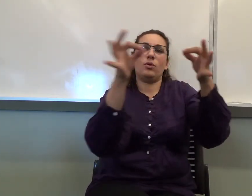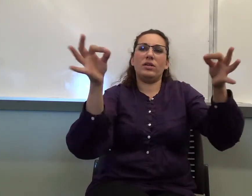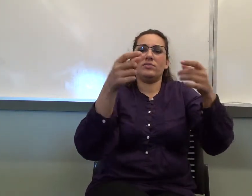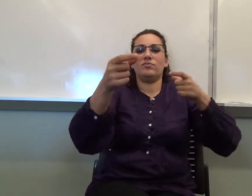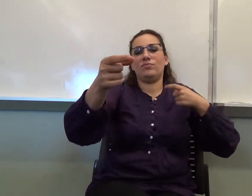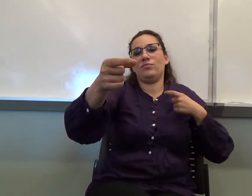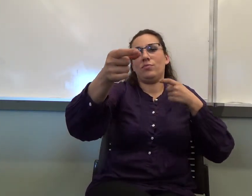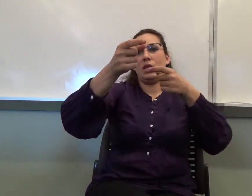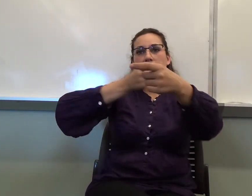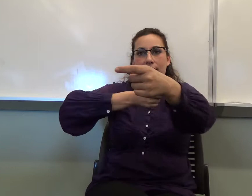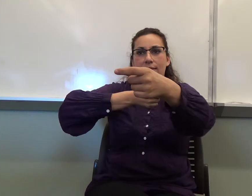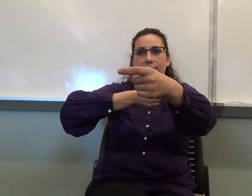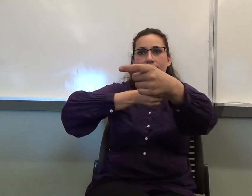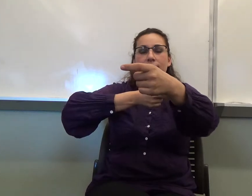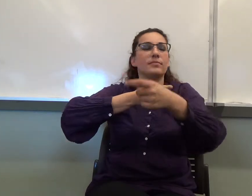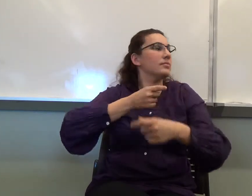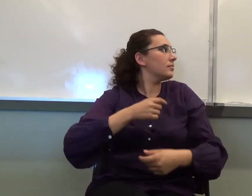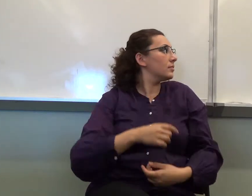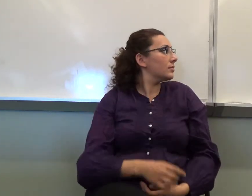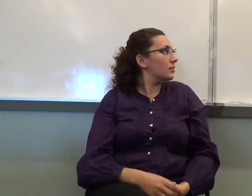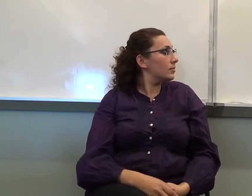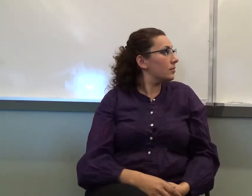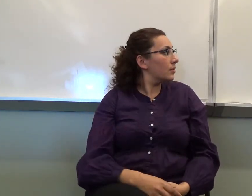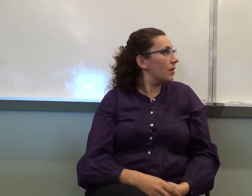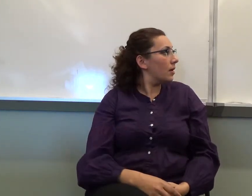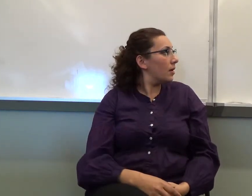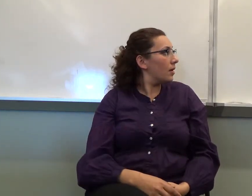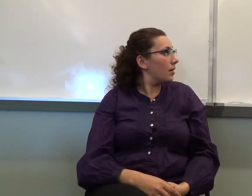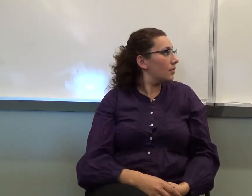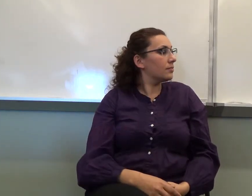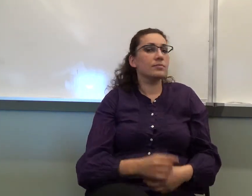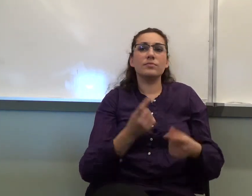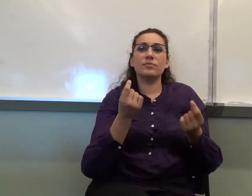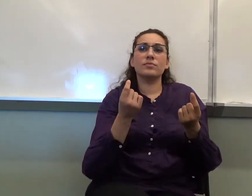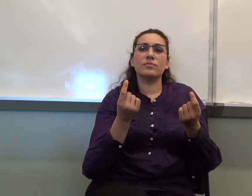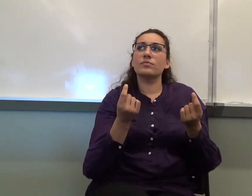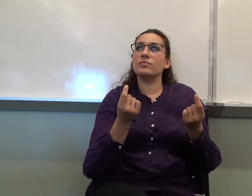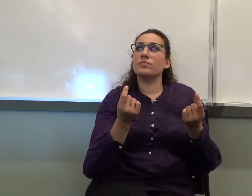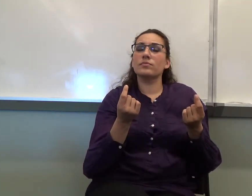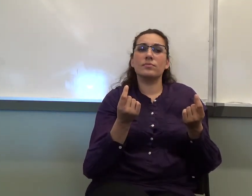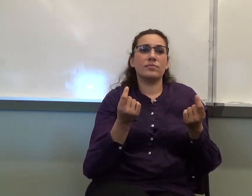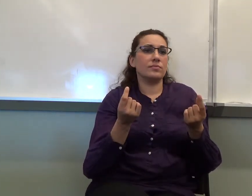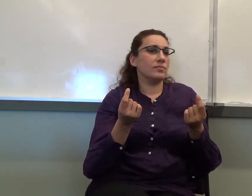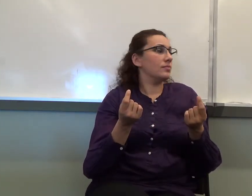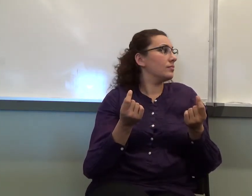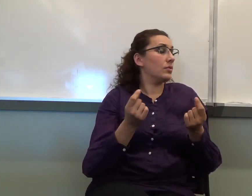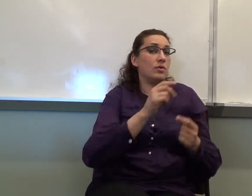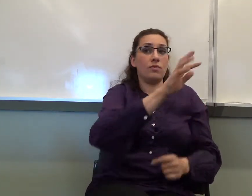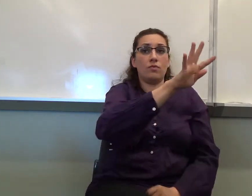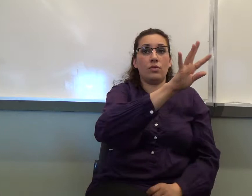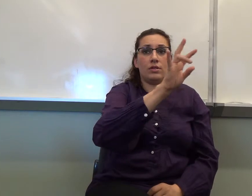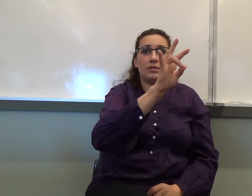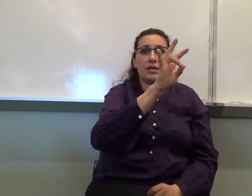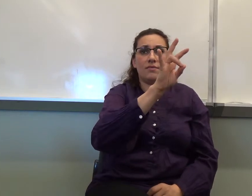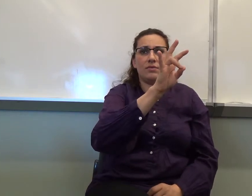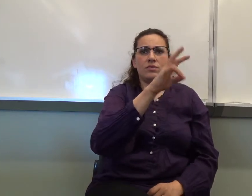spend. So what are we going to, this 47 is what?